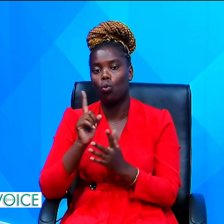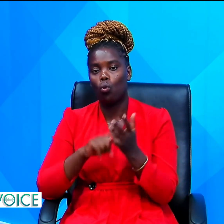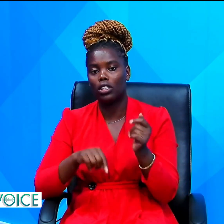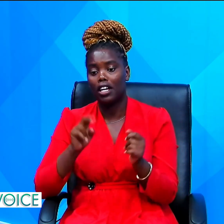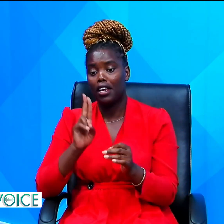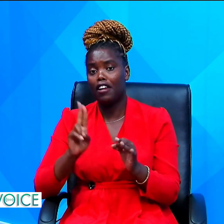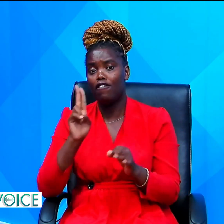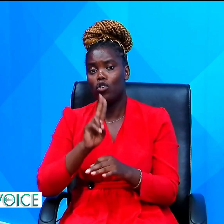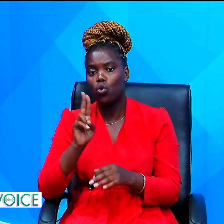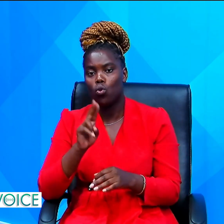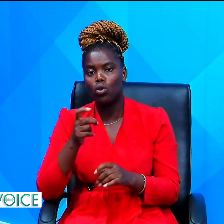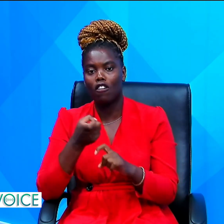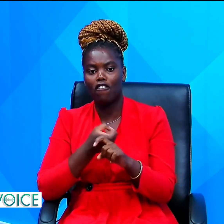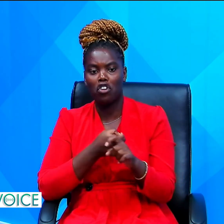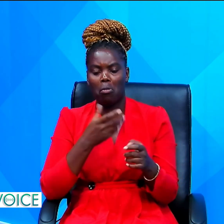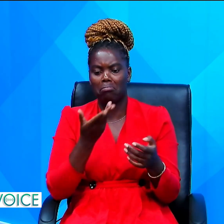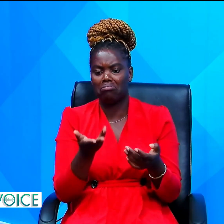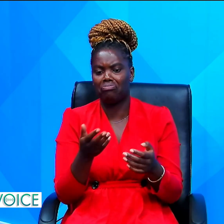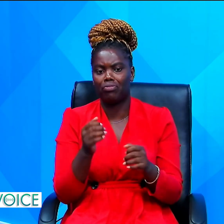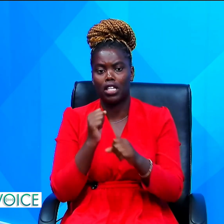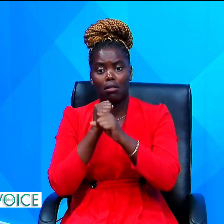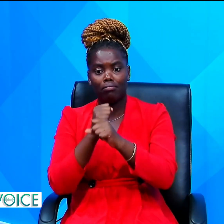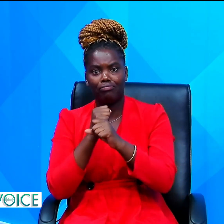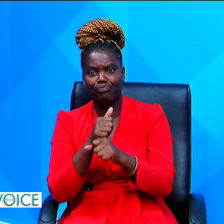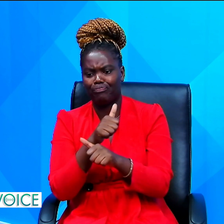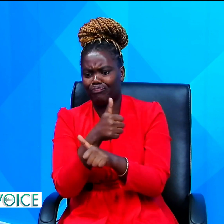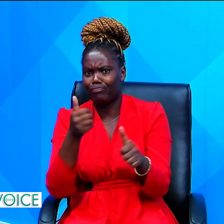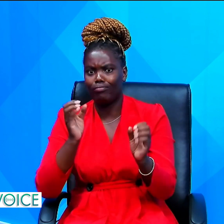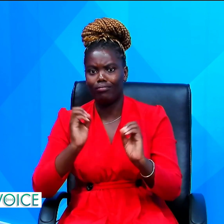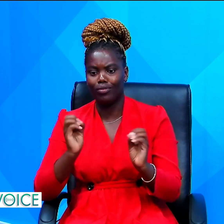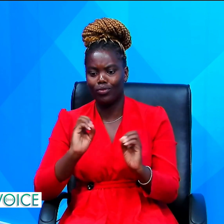through use of unsafe